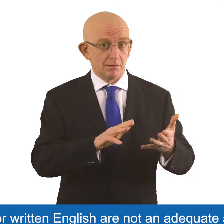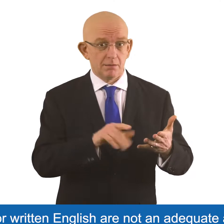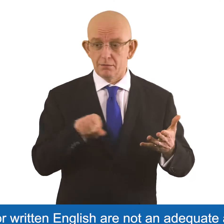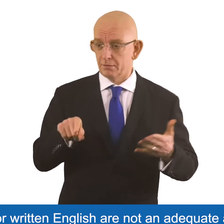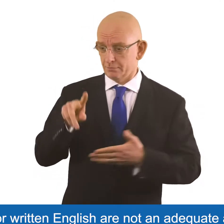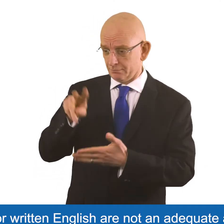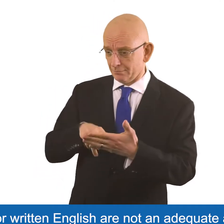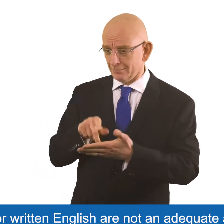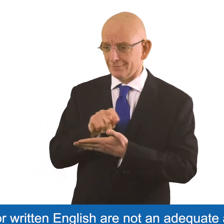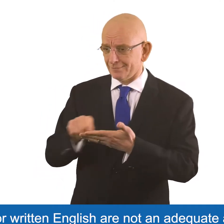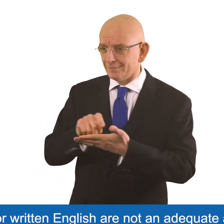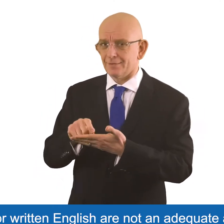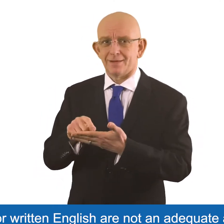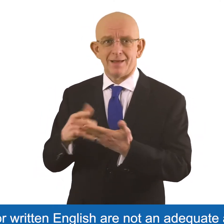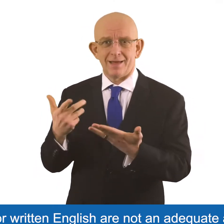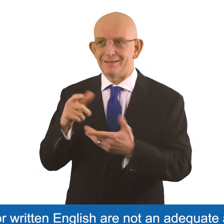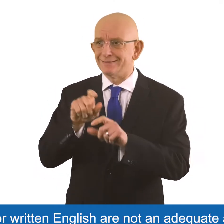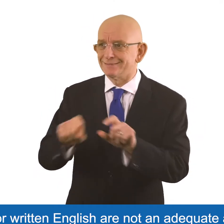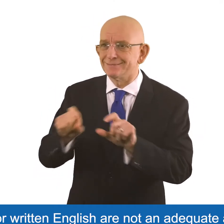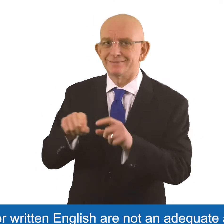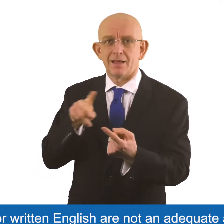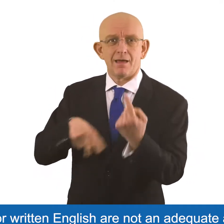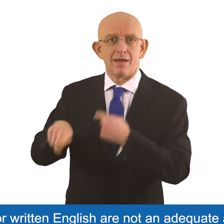subtitles or written English are not an adequate alternative,